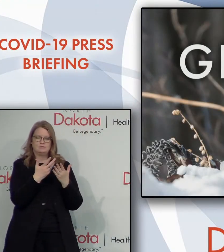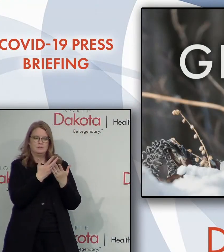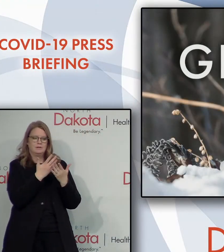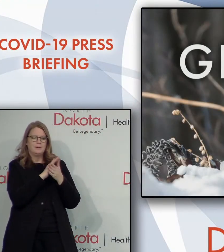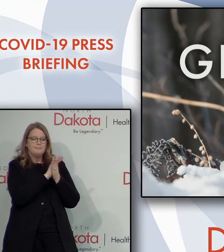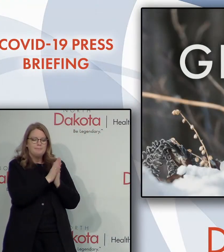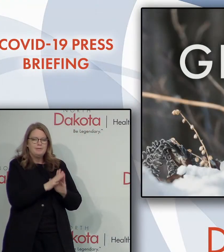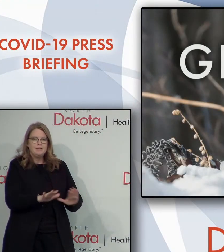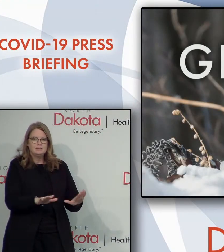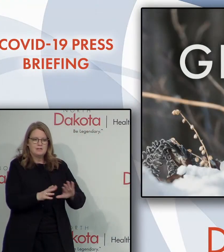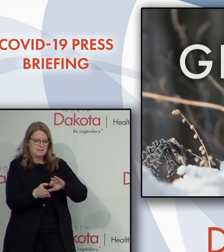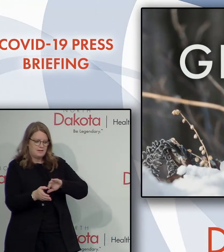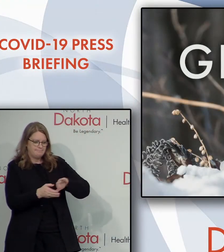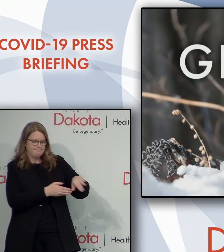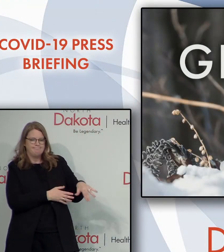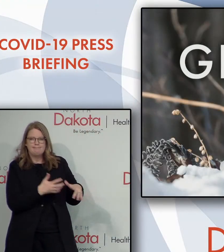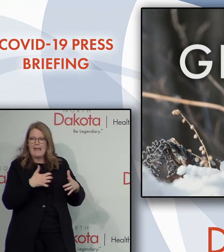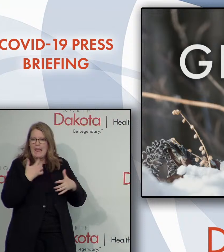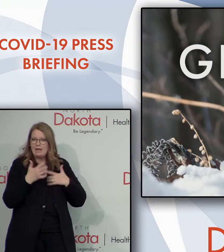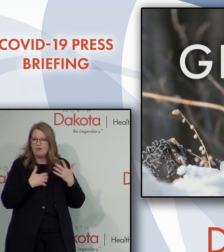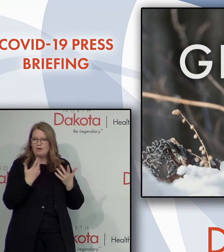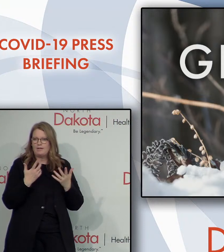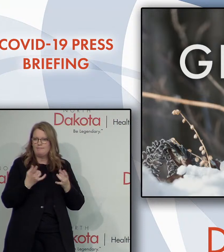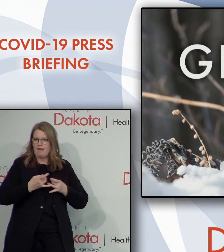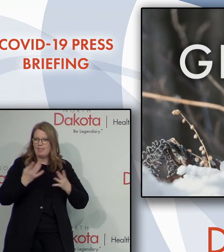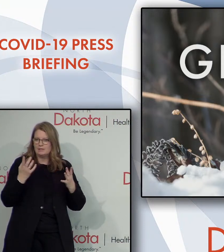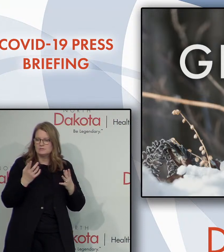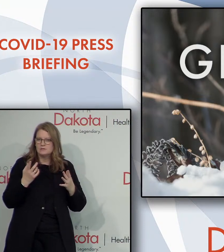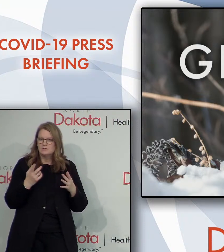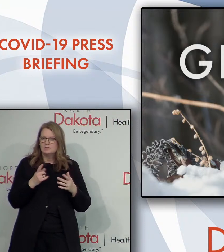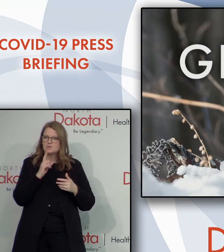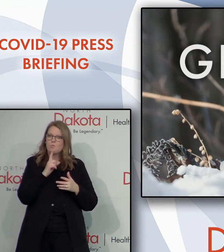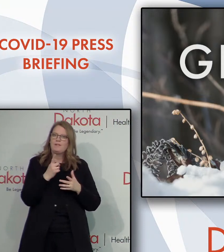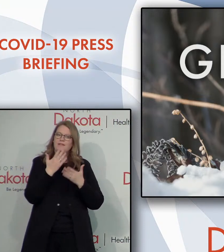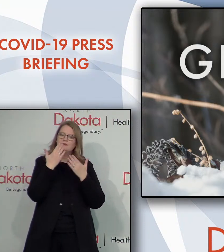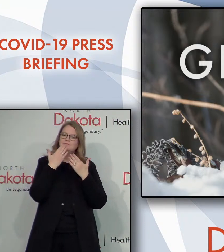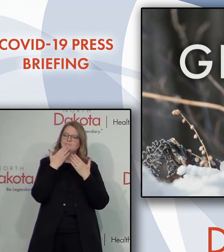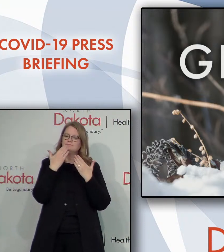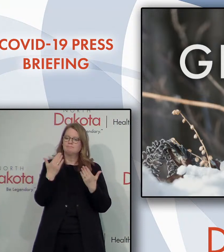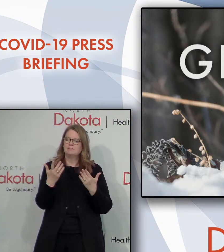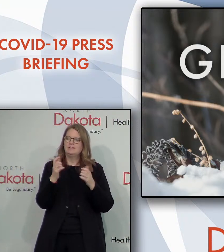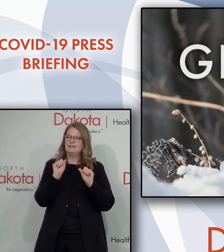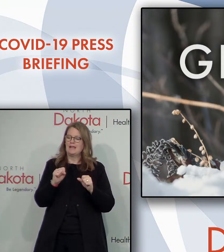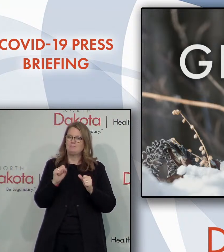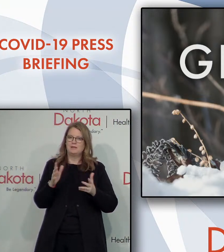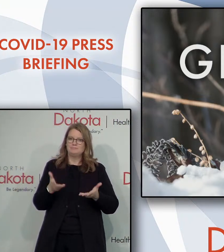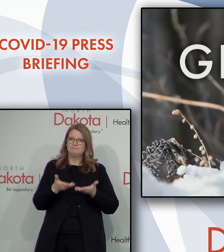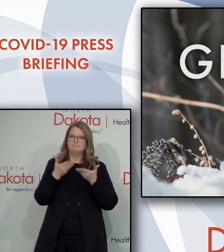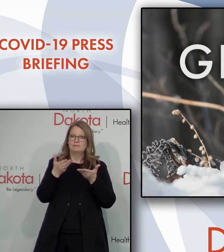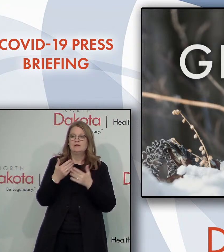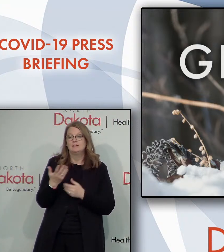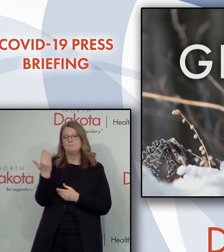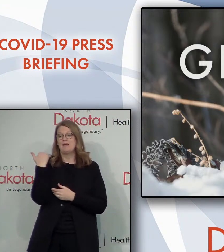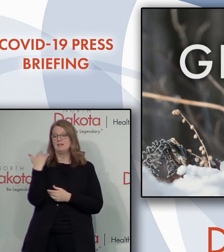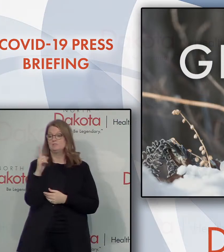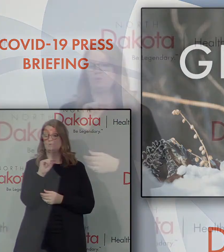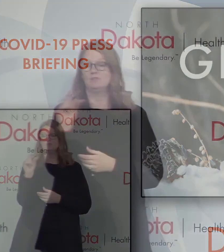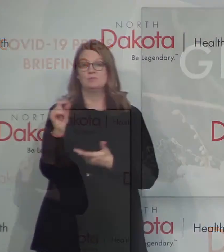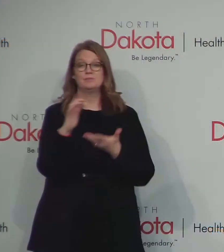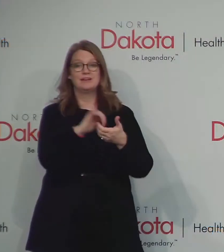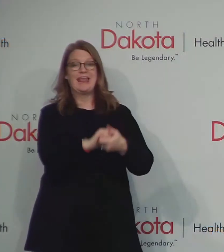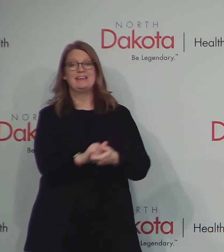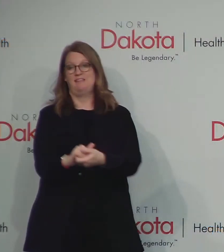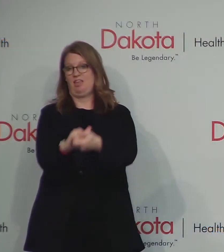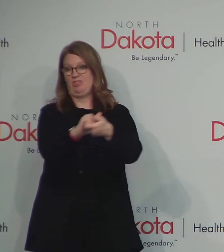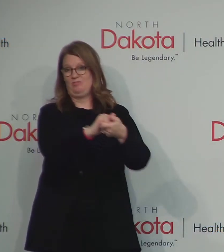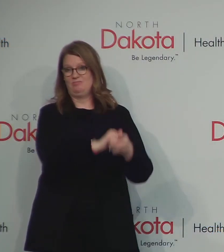replacing anger and violence. As we began 2020, we talked about it being in it together. We saw many